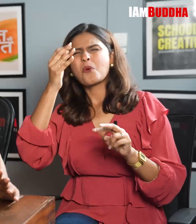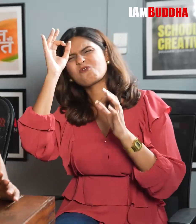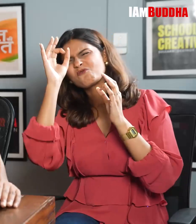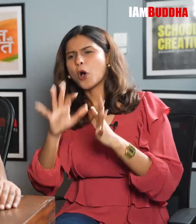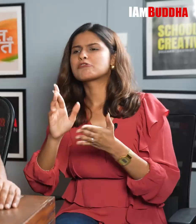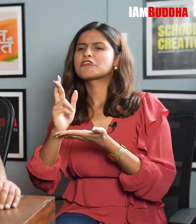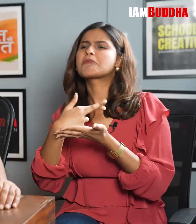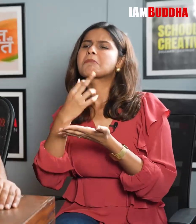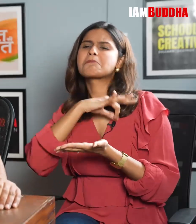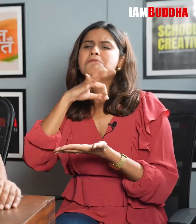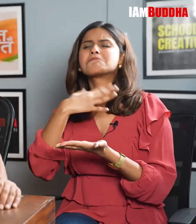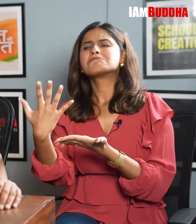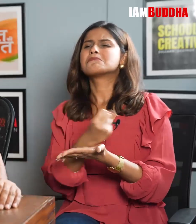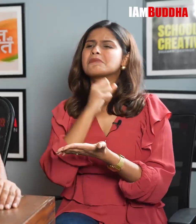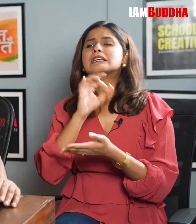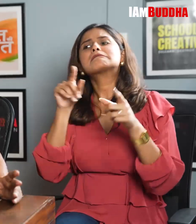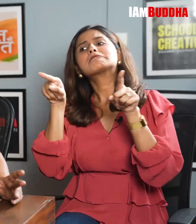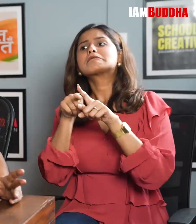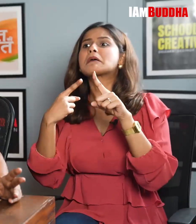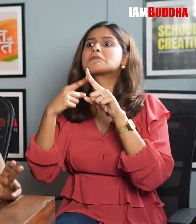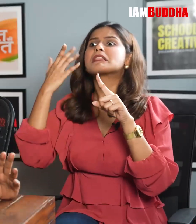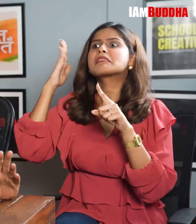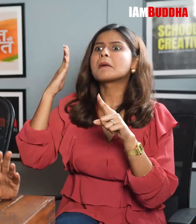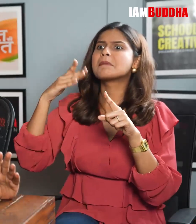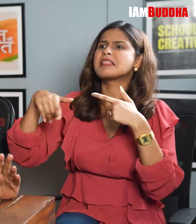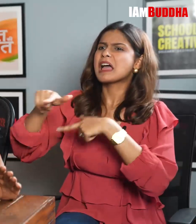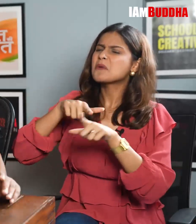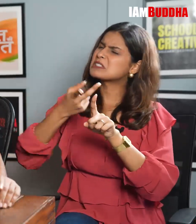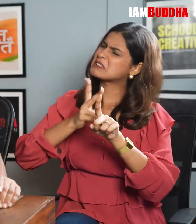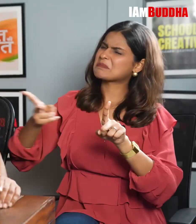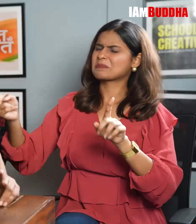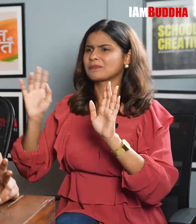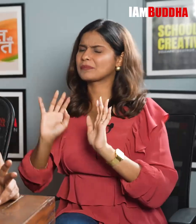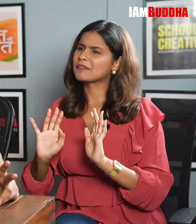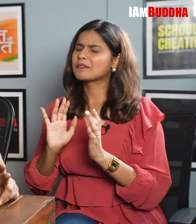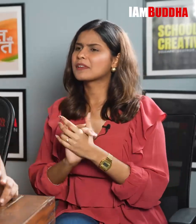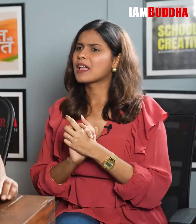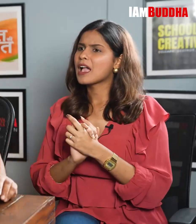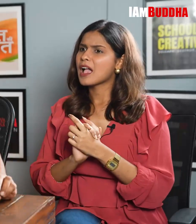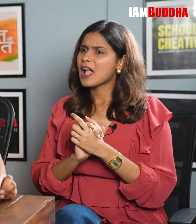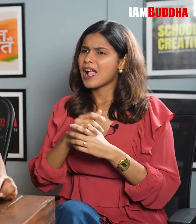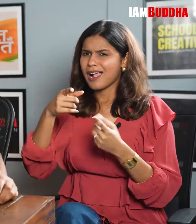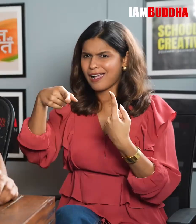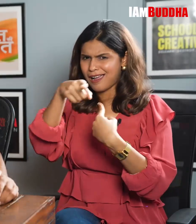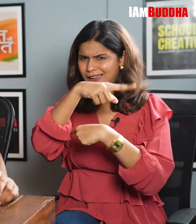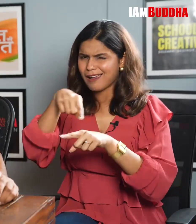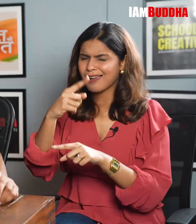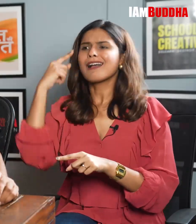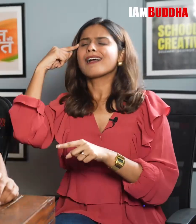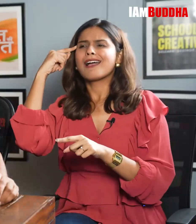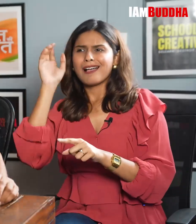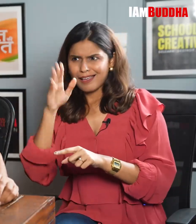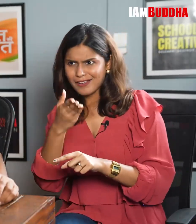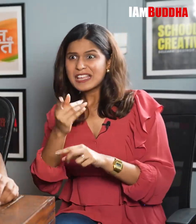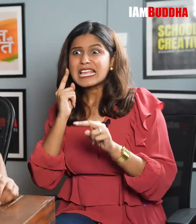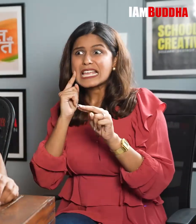give you revenues, and vice versa. Tamil films you dub in so many other languages. Has it ever occurred to you that